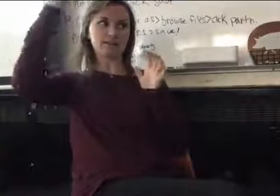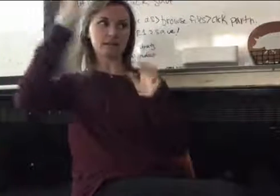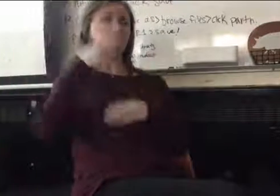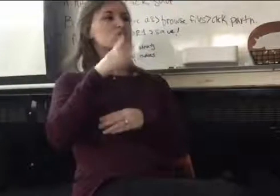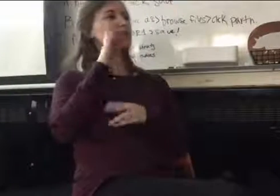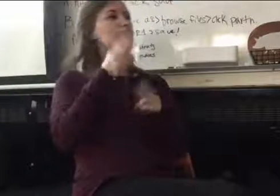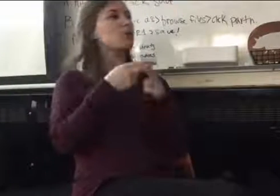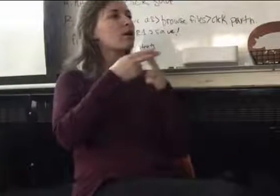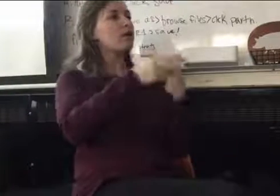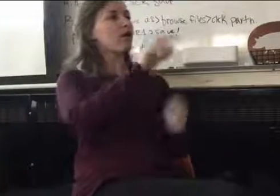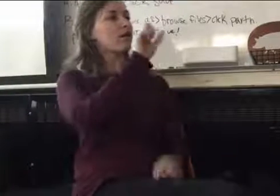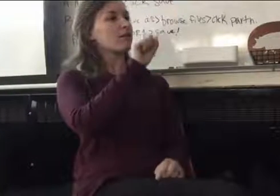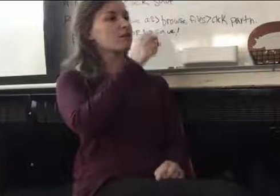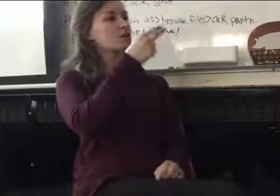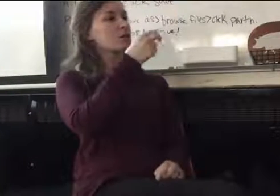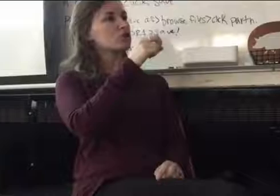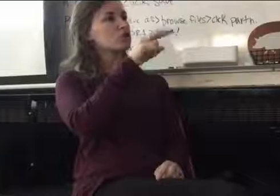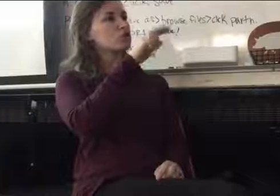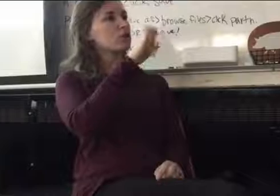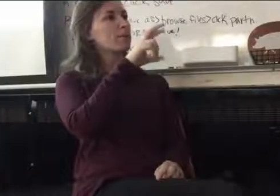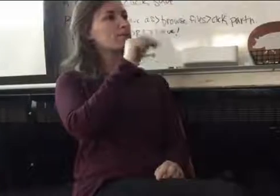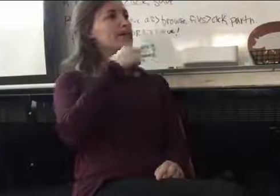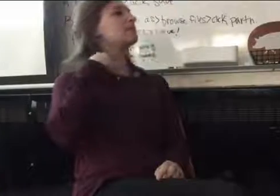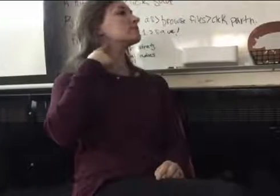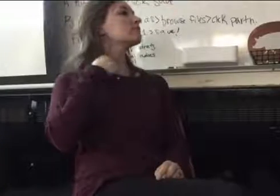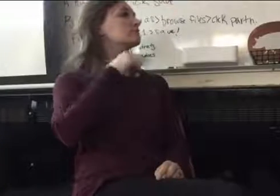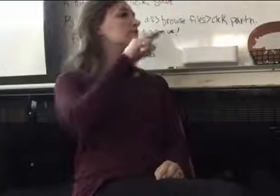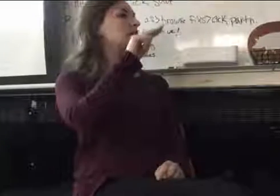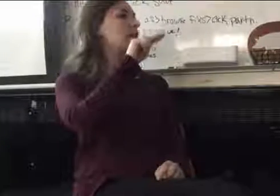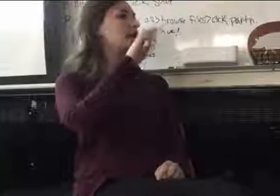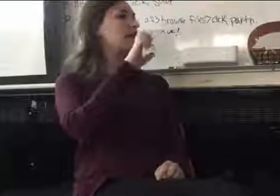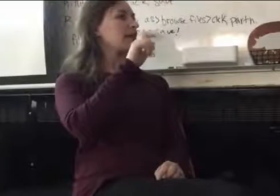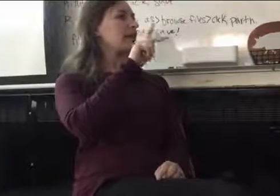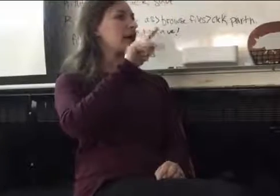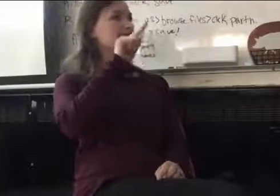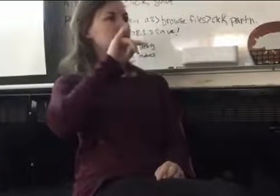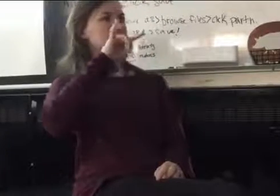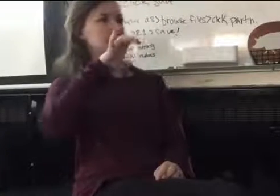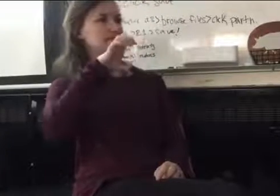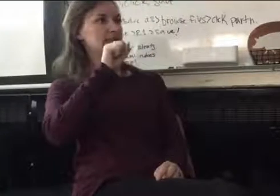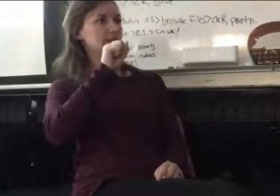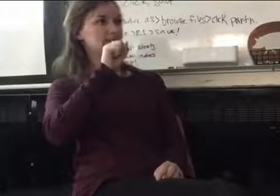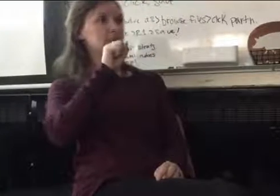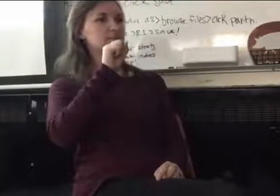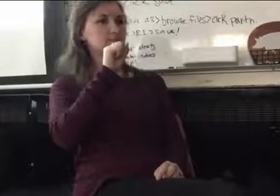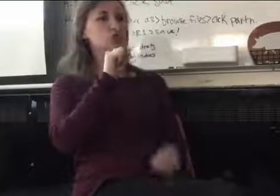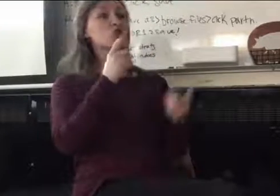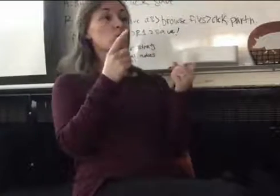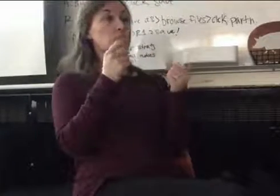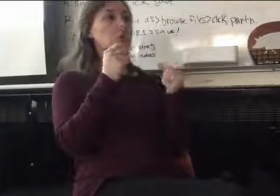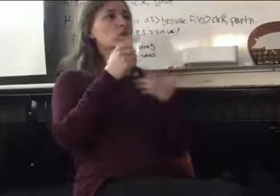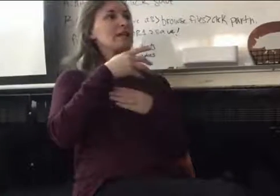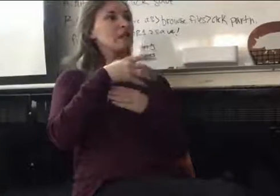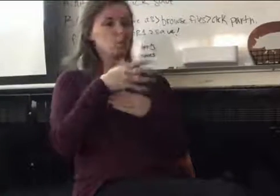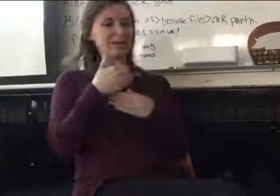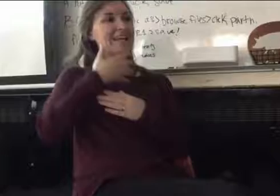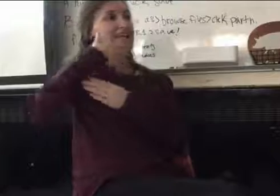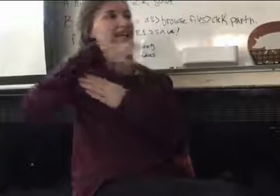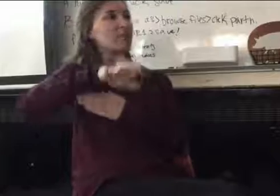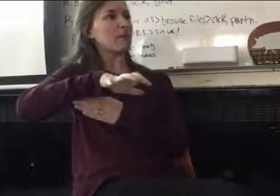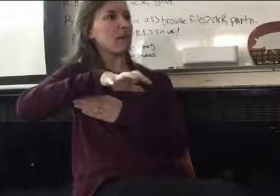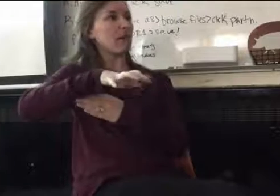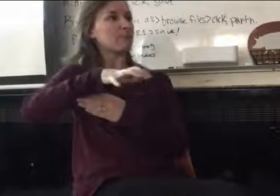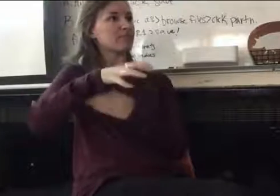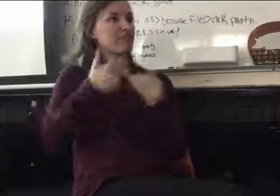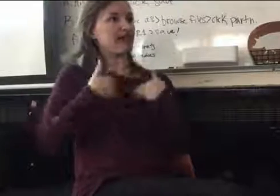called Sherman neckties, or also called Sherman's pretzels. Basically, he would heat up the railroad lines, and he would twist them